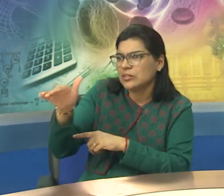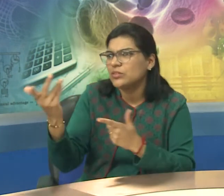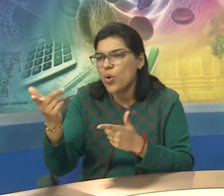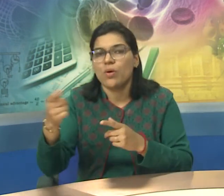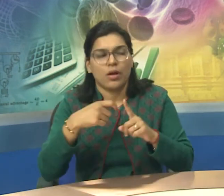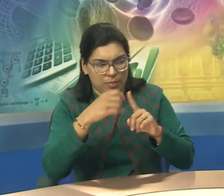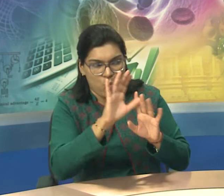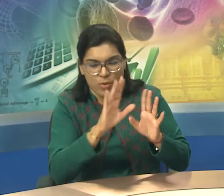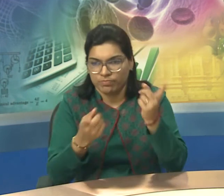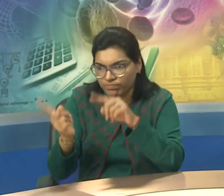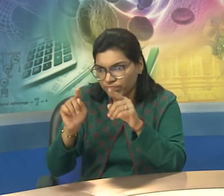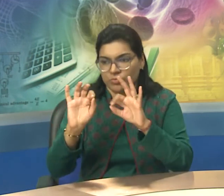and significantly